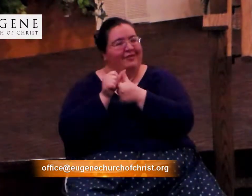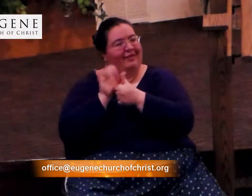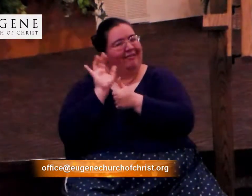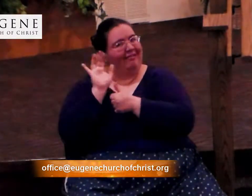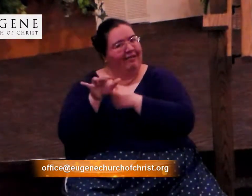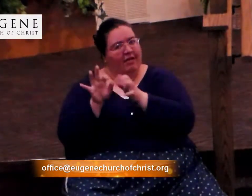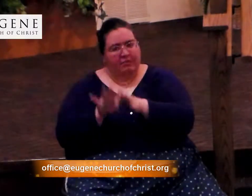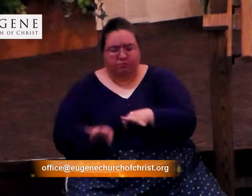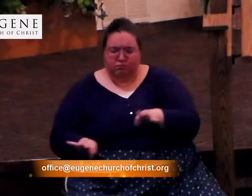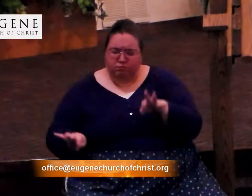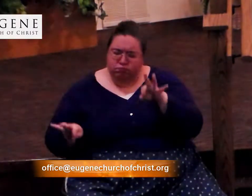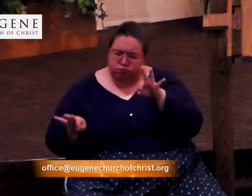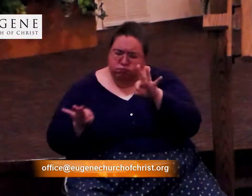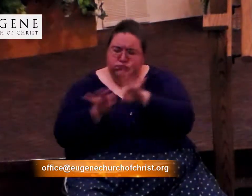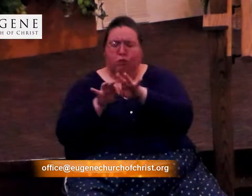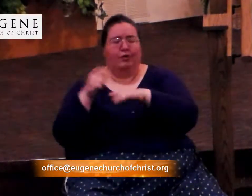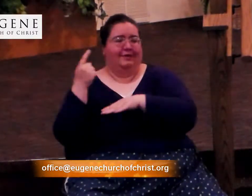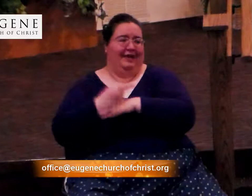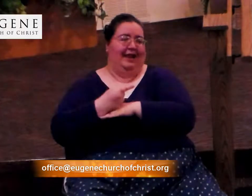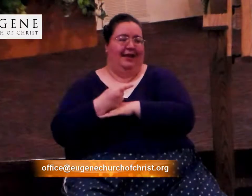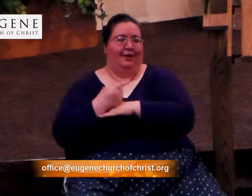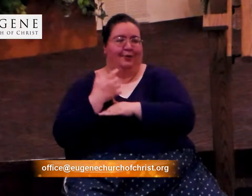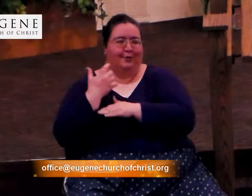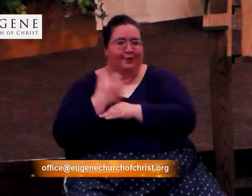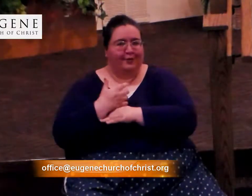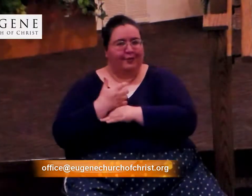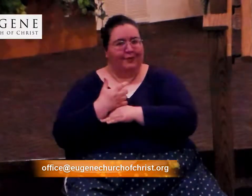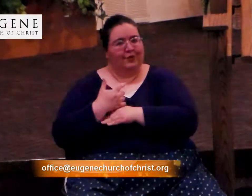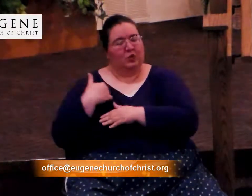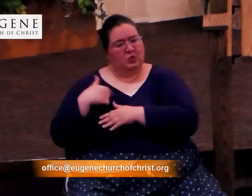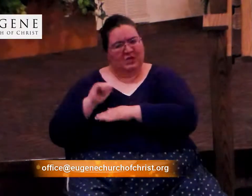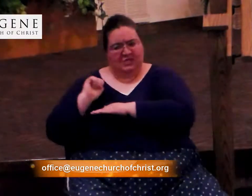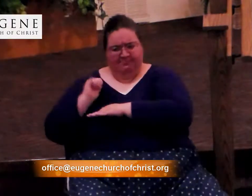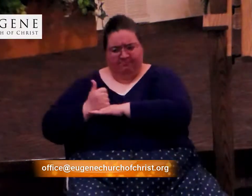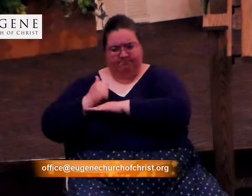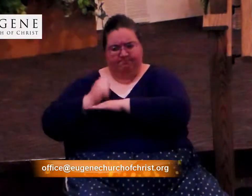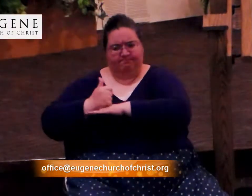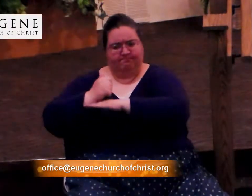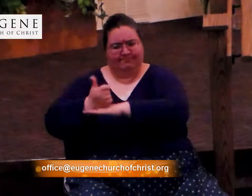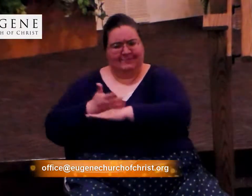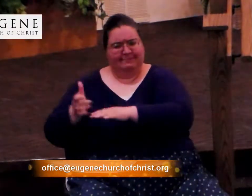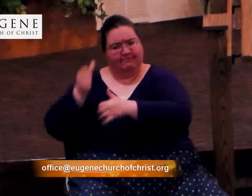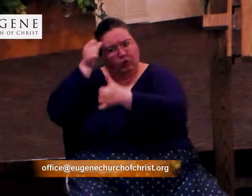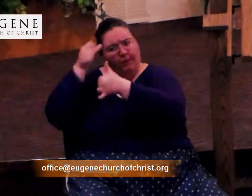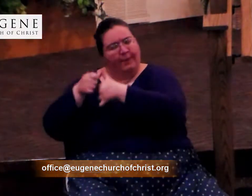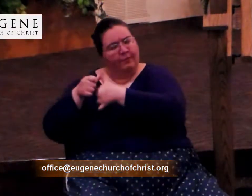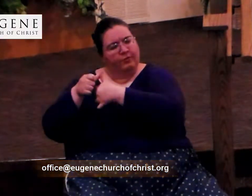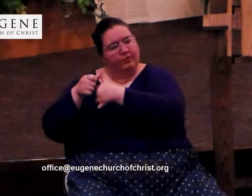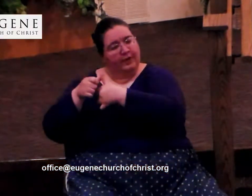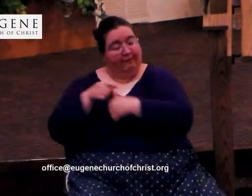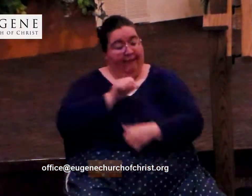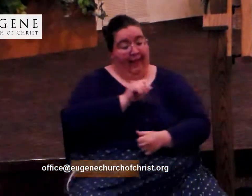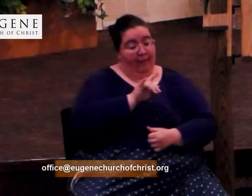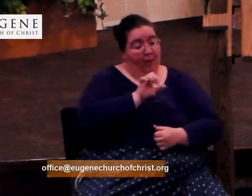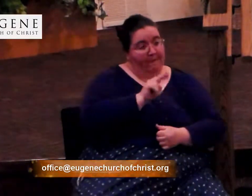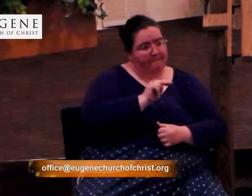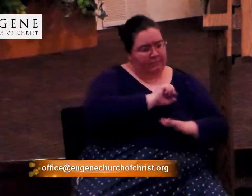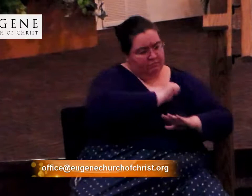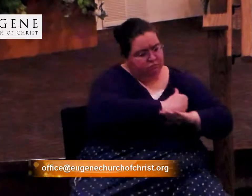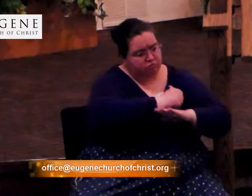have and the victories that God has. And for Abram, he does the same so that people will not forget. And Abram journeyed on, still going toward the